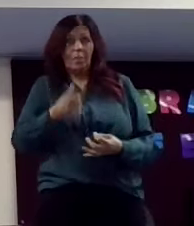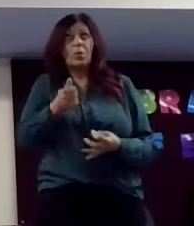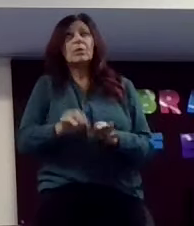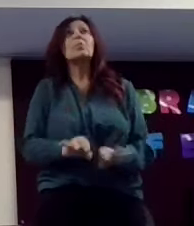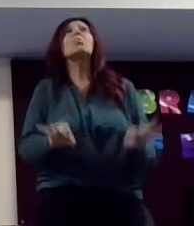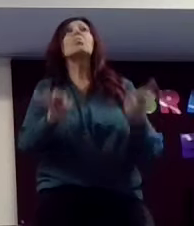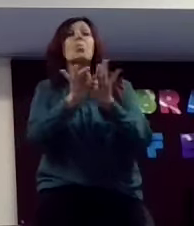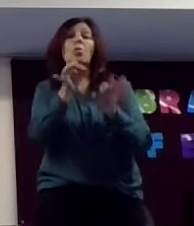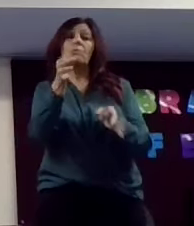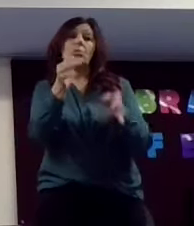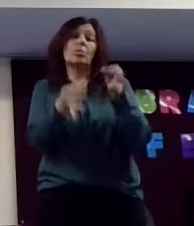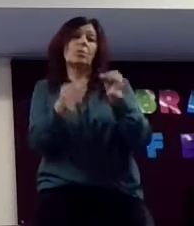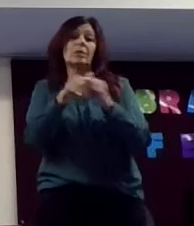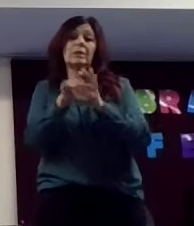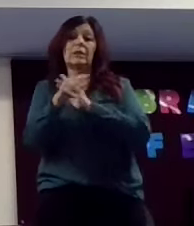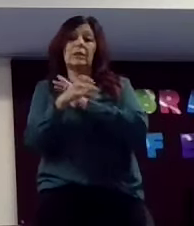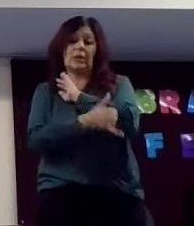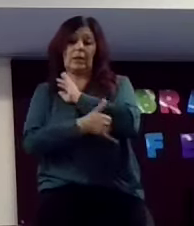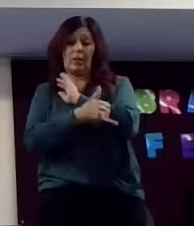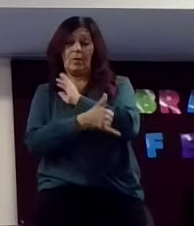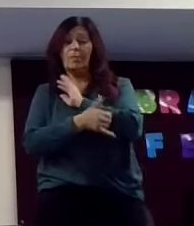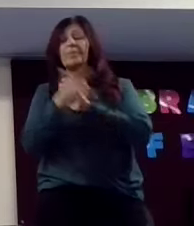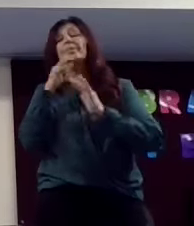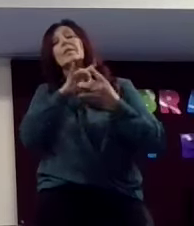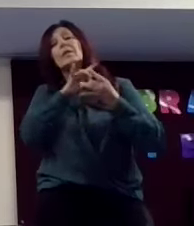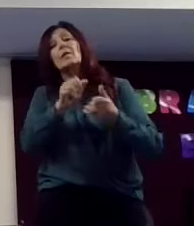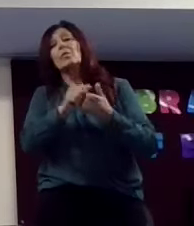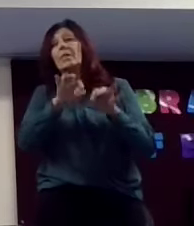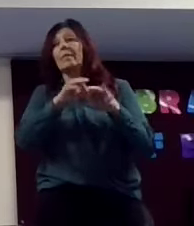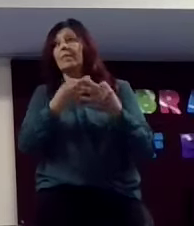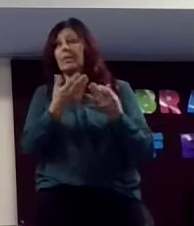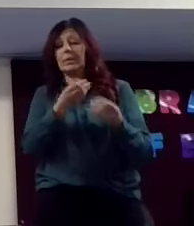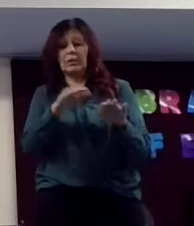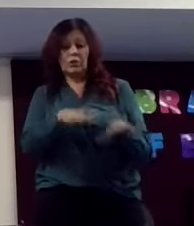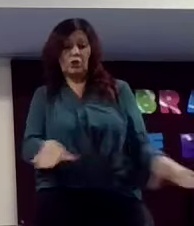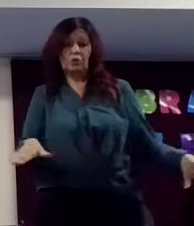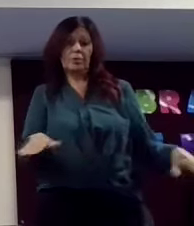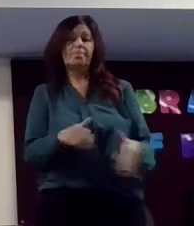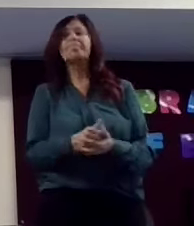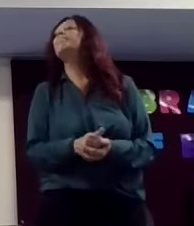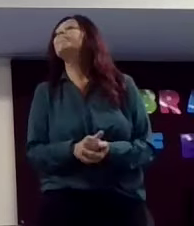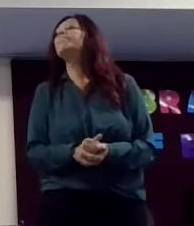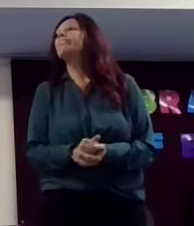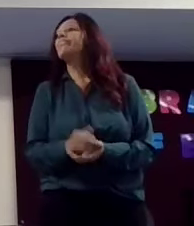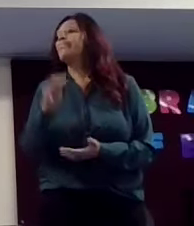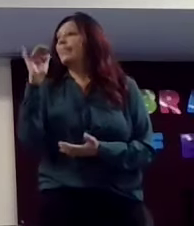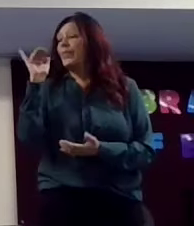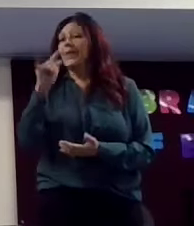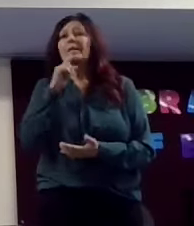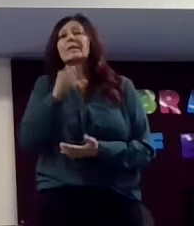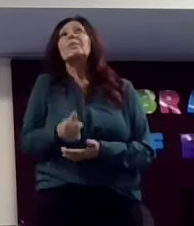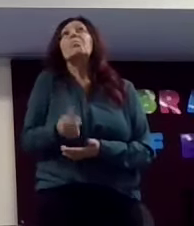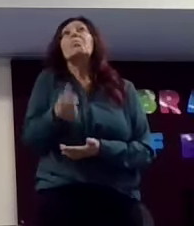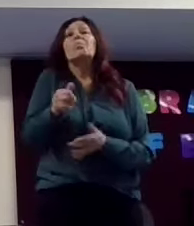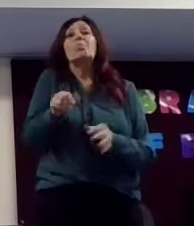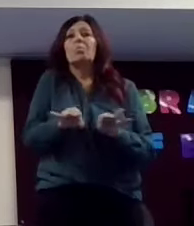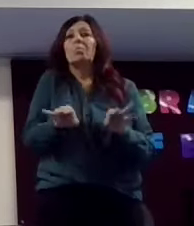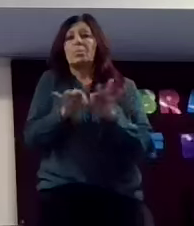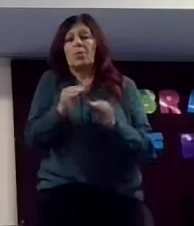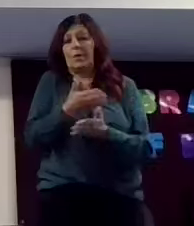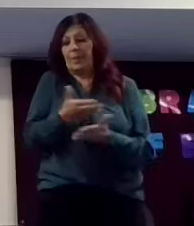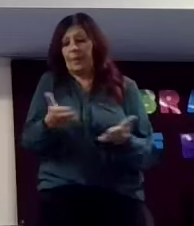important courts in Erie County, because it deals with our family and our children. And that is the most important